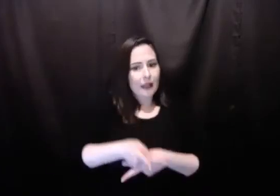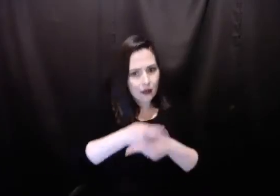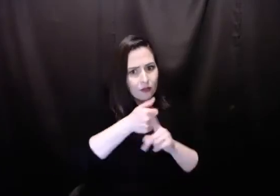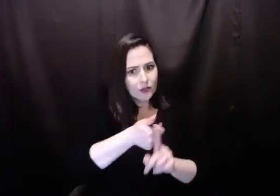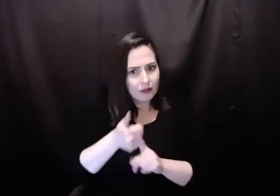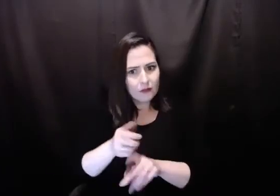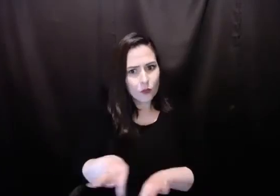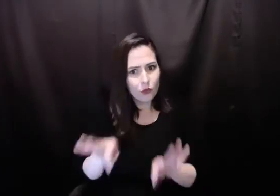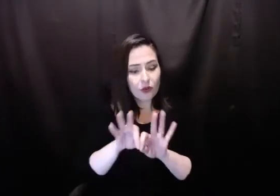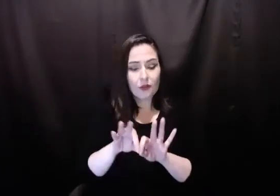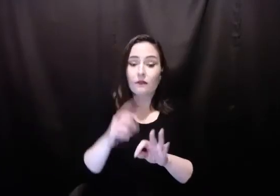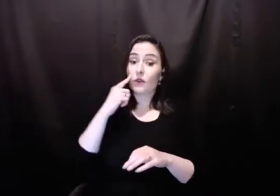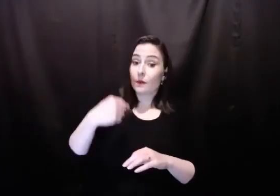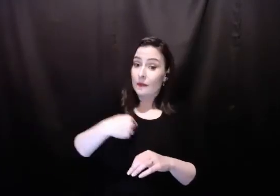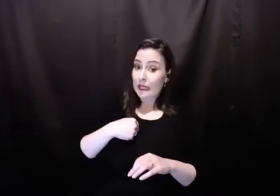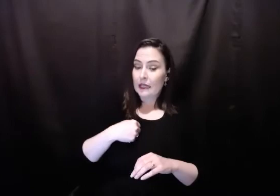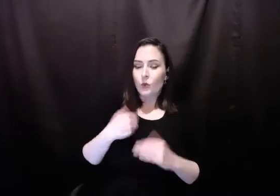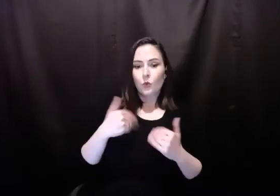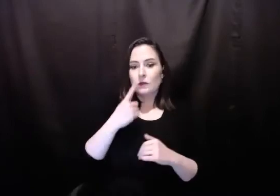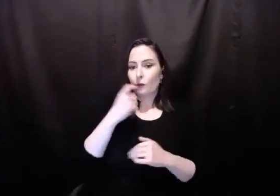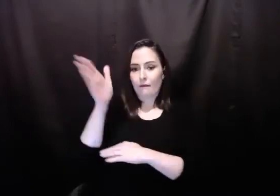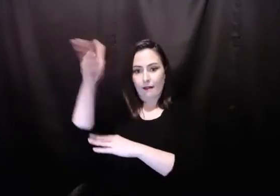green. Anyhow, all right. So,